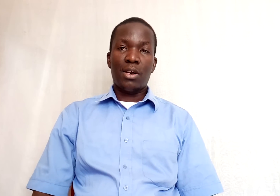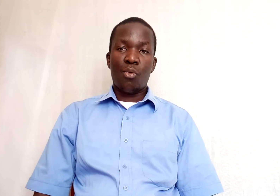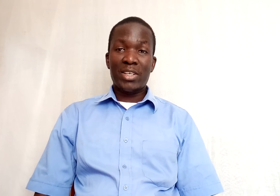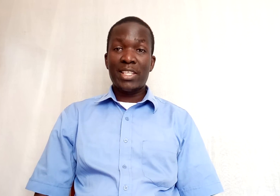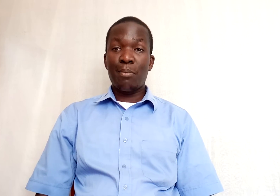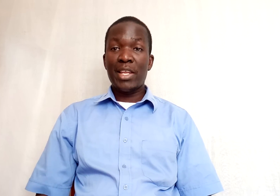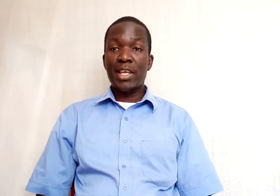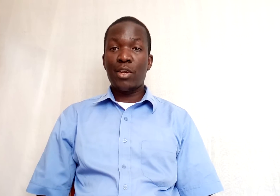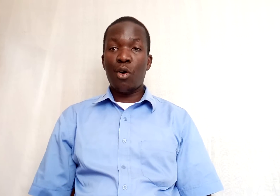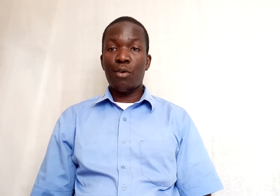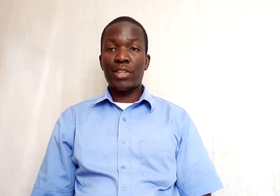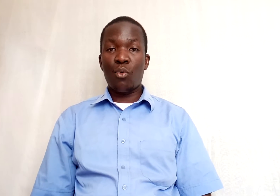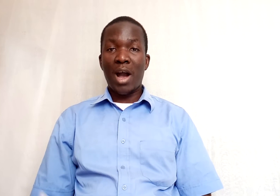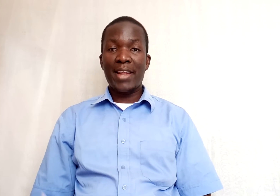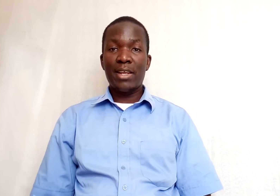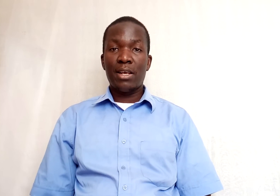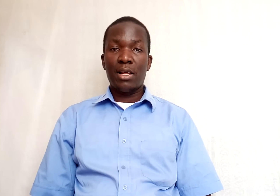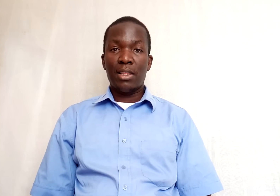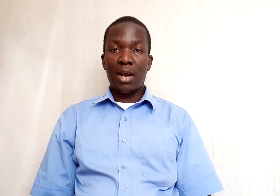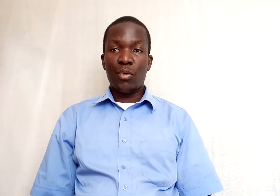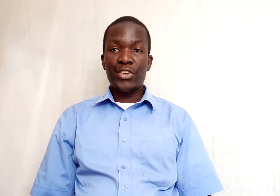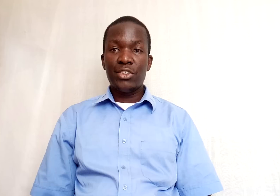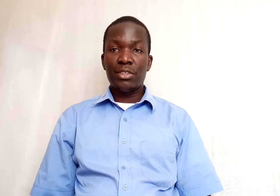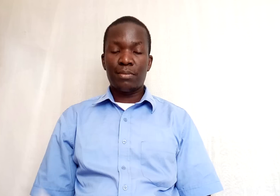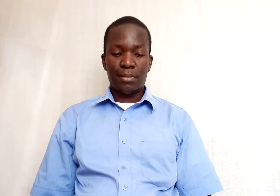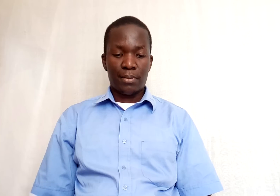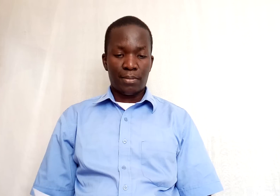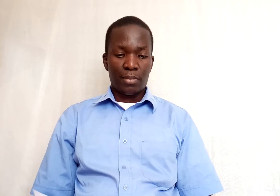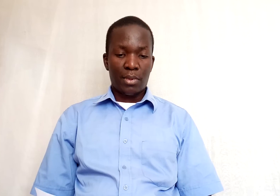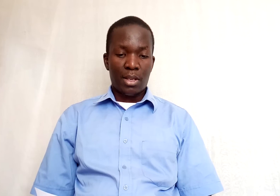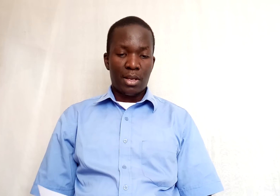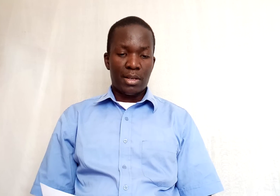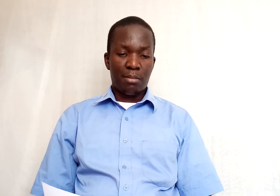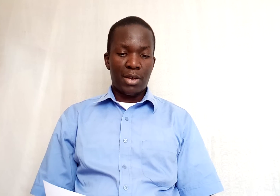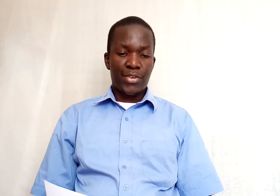What is the meaning of the word language? Number 2,